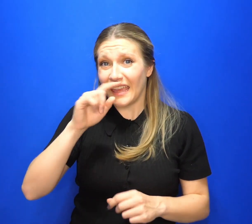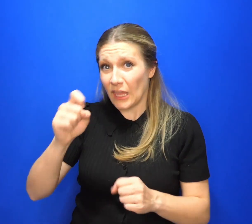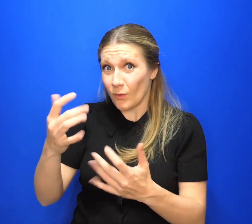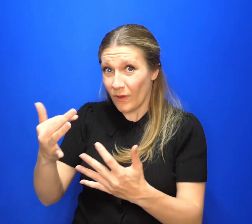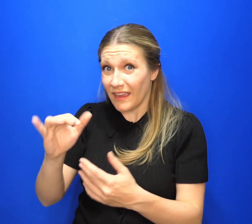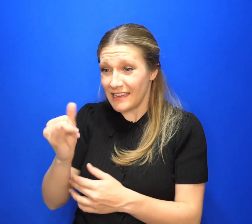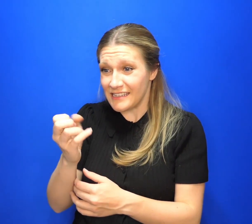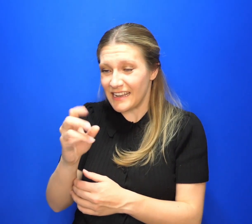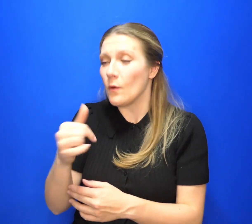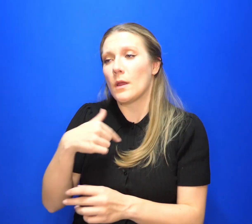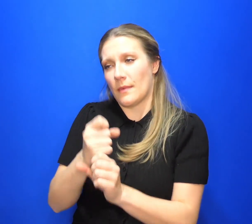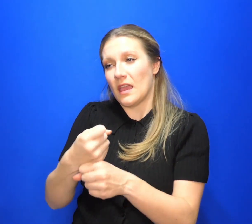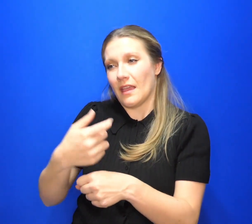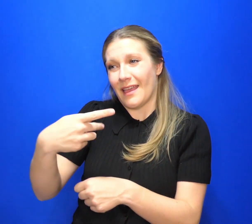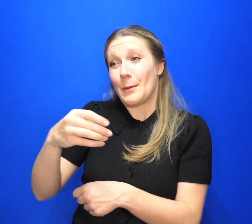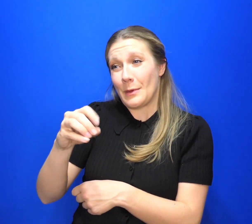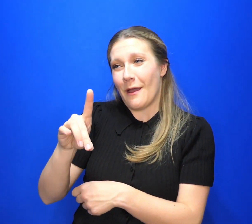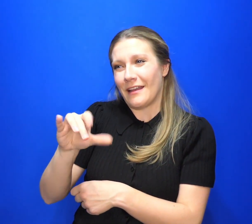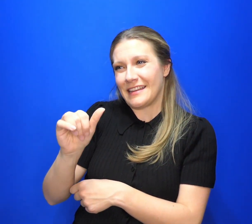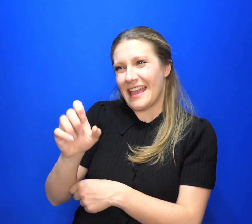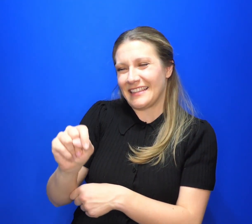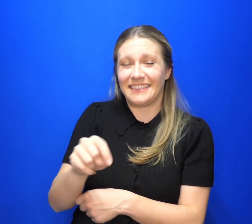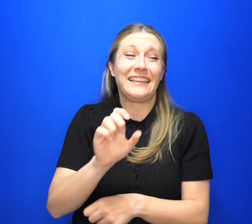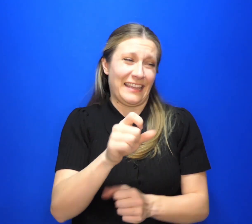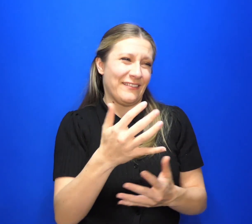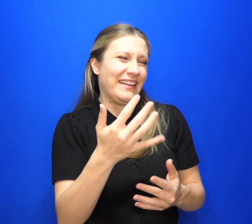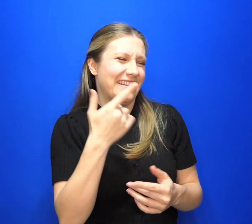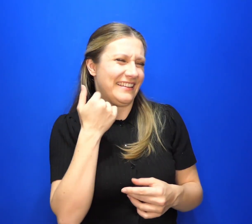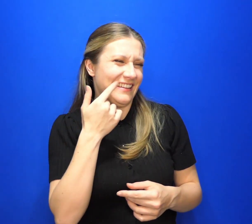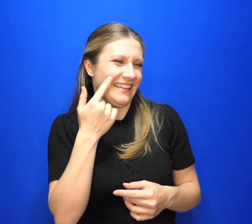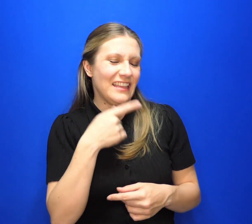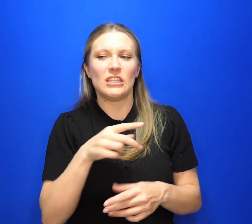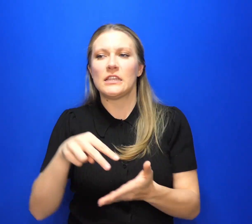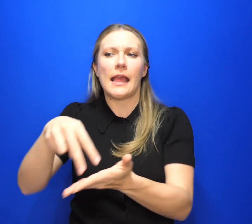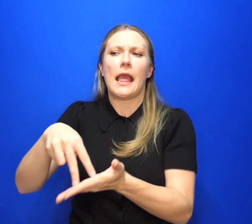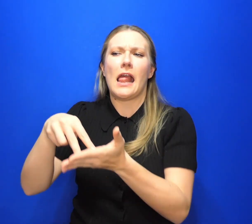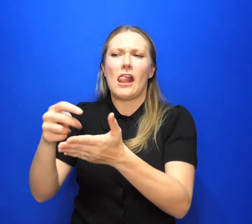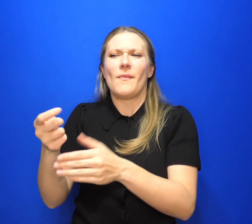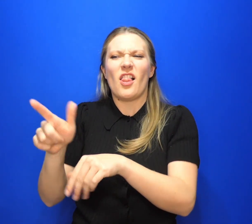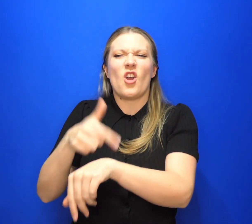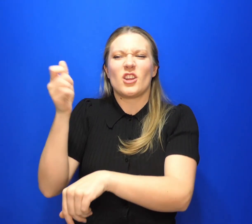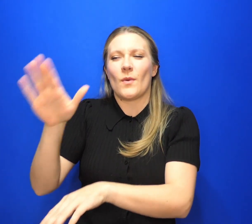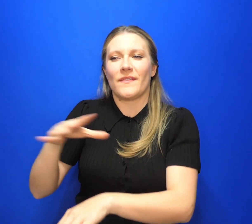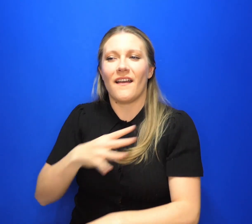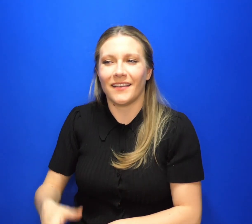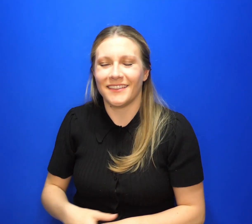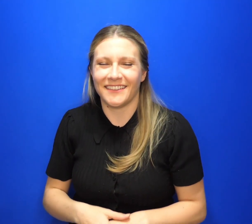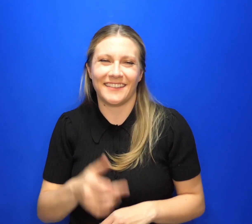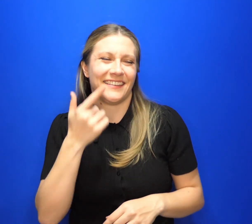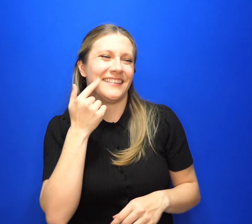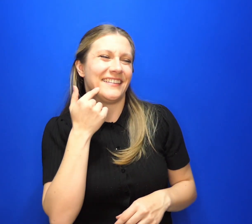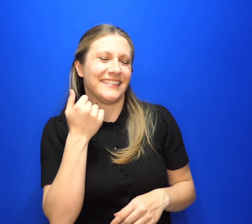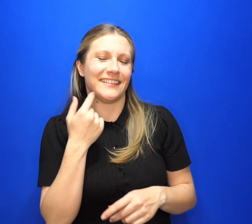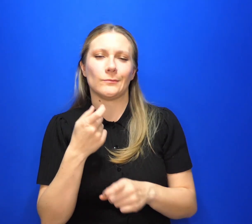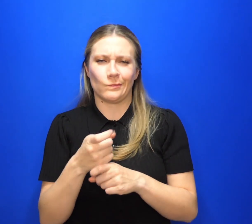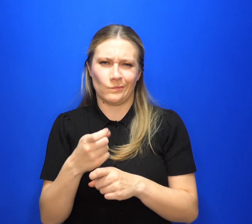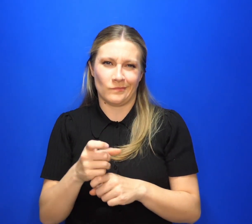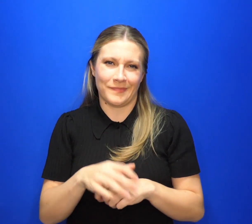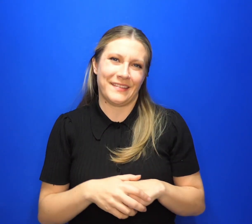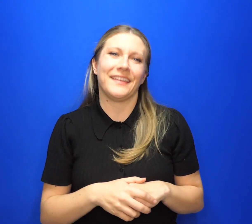Just tell him to stand there a little longer. He'll be fine. But in the course of interviewing this girl from Texas, the mother spoke about how this is